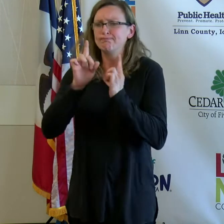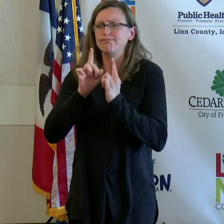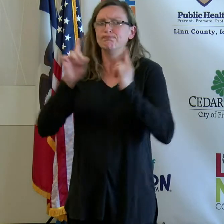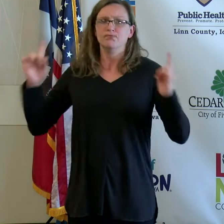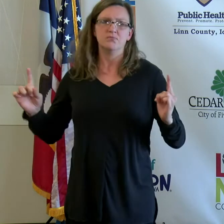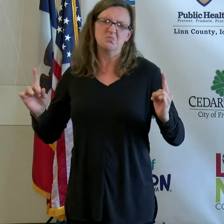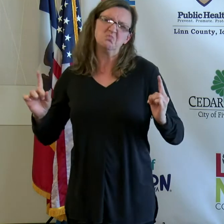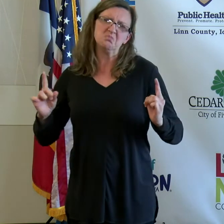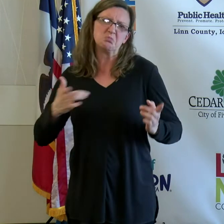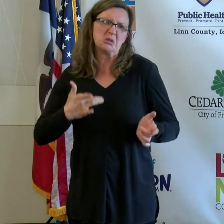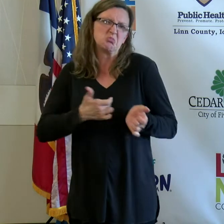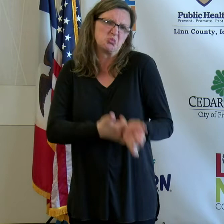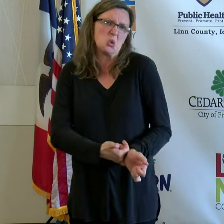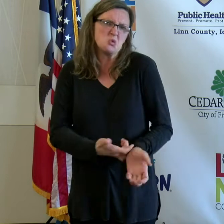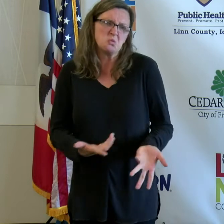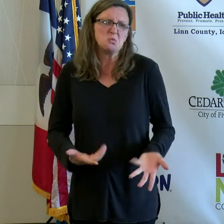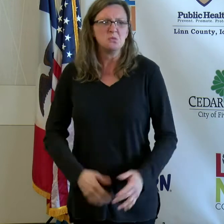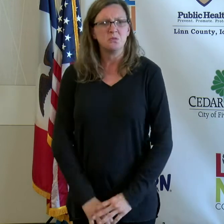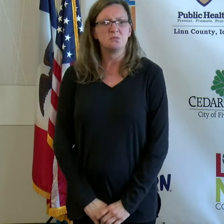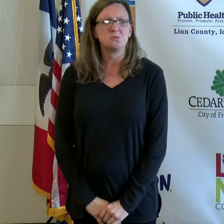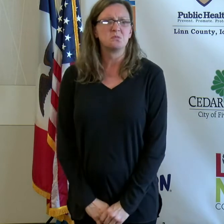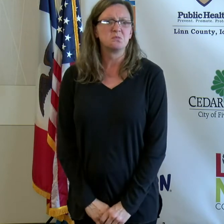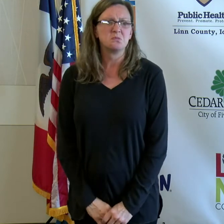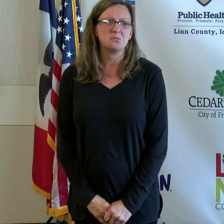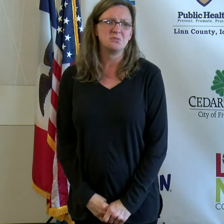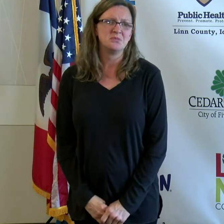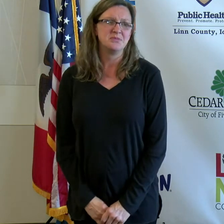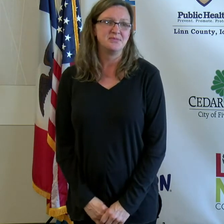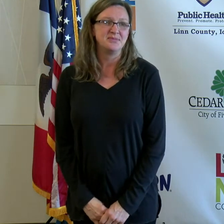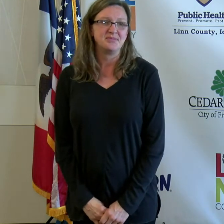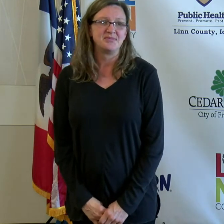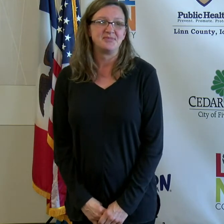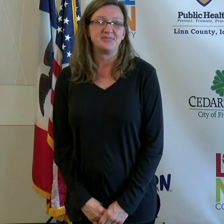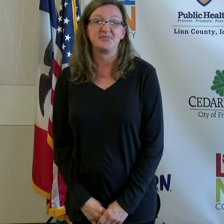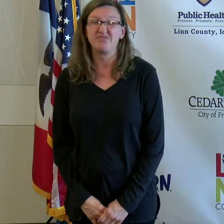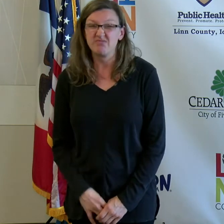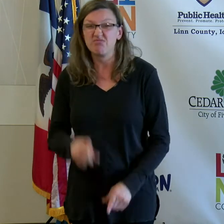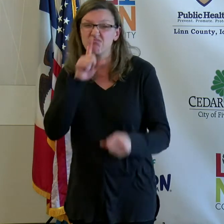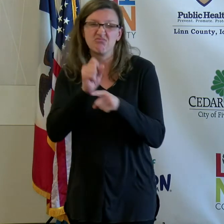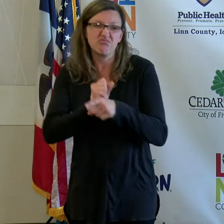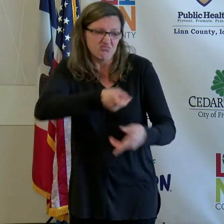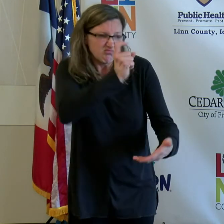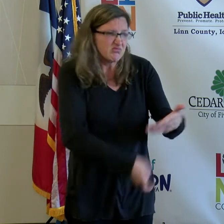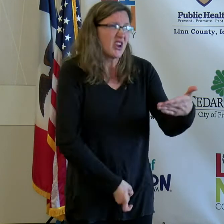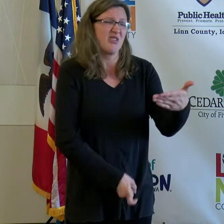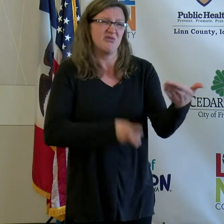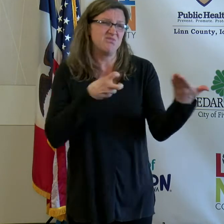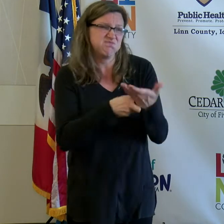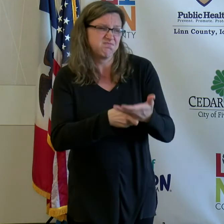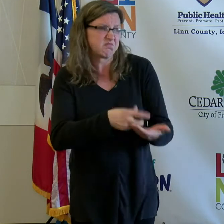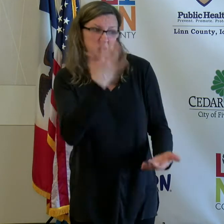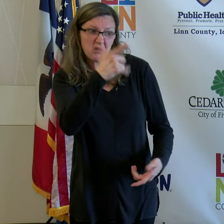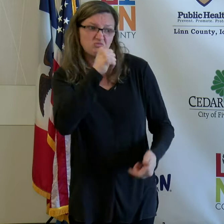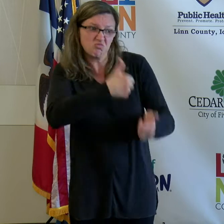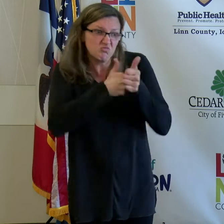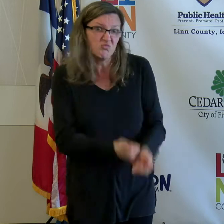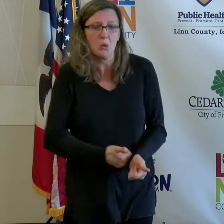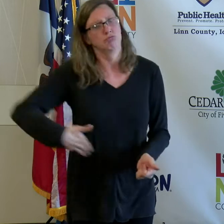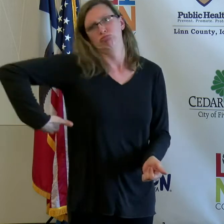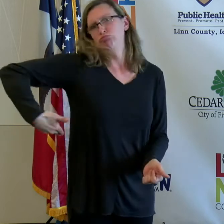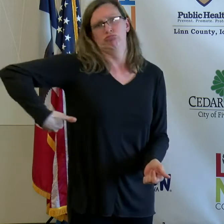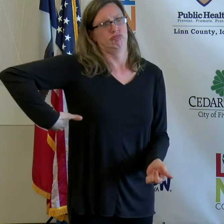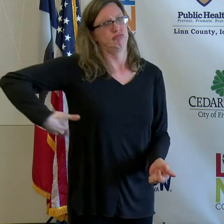We've not had to have anyone cited or had to proceed with formal legal